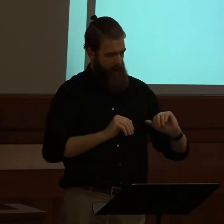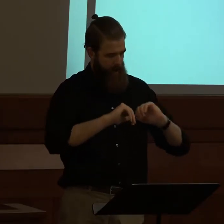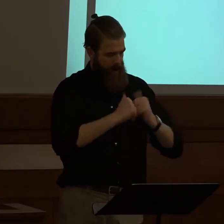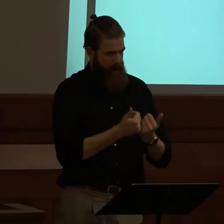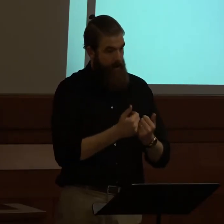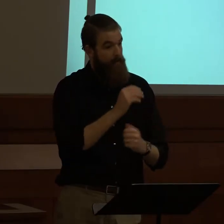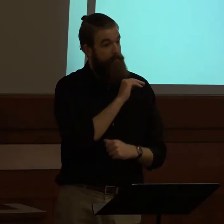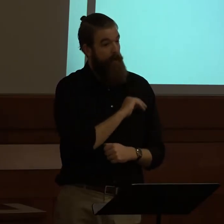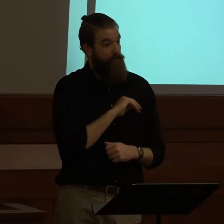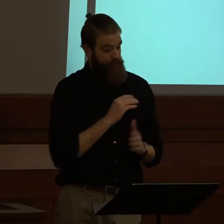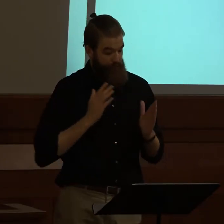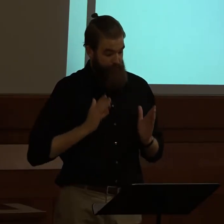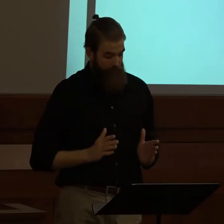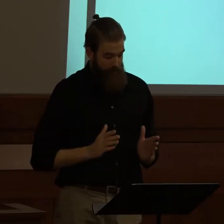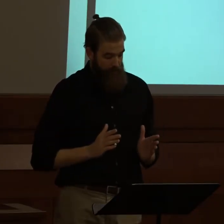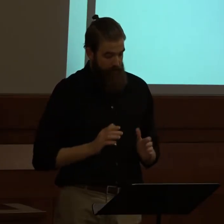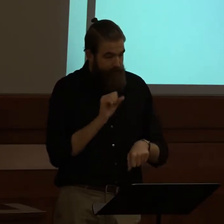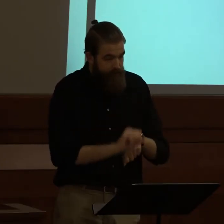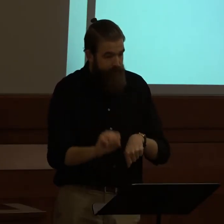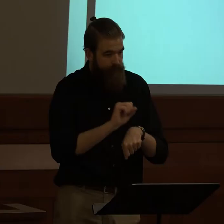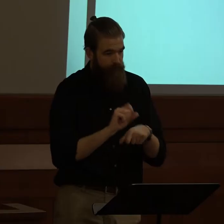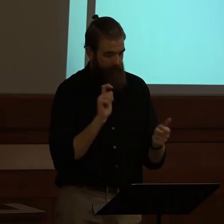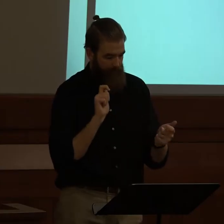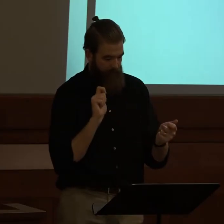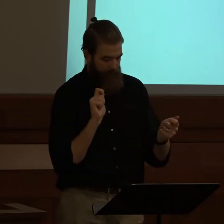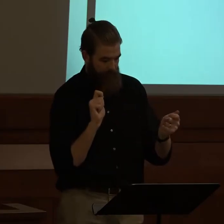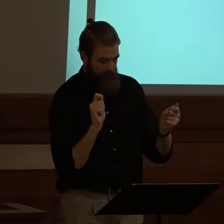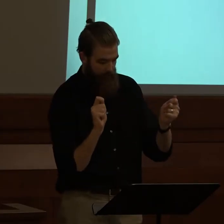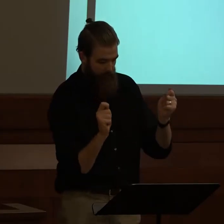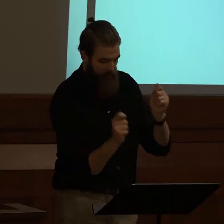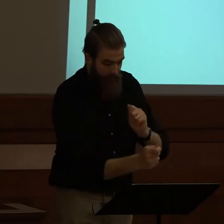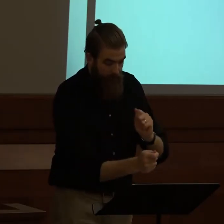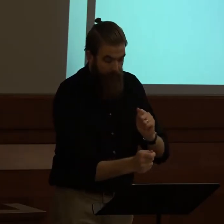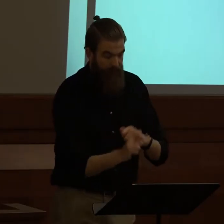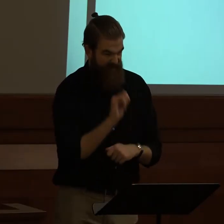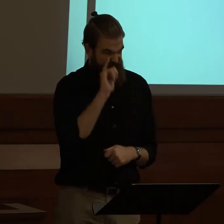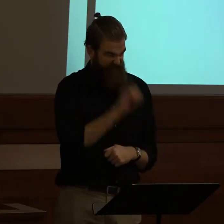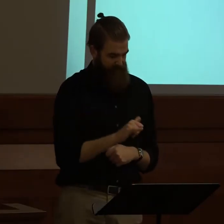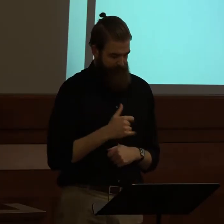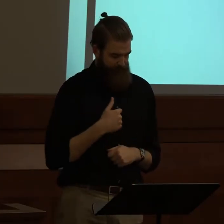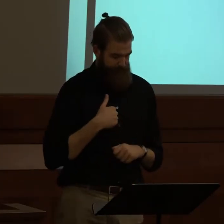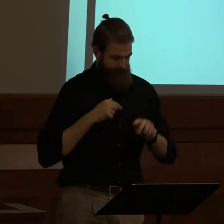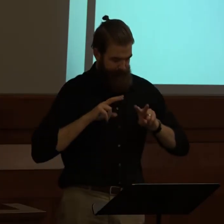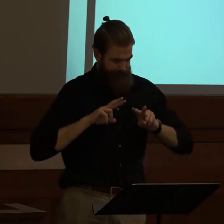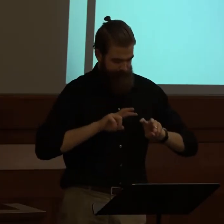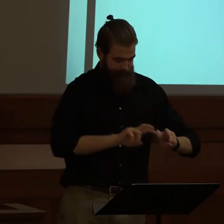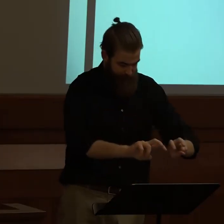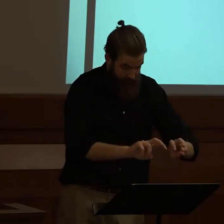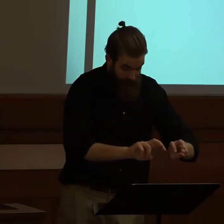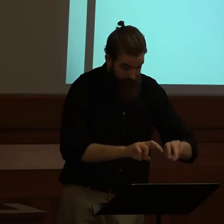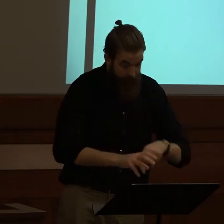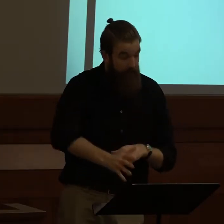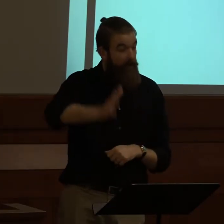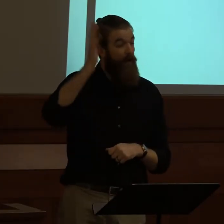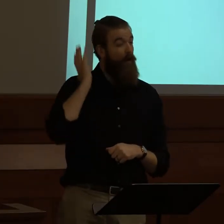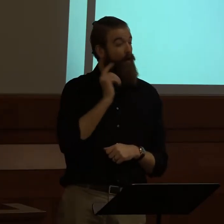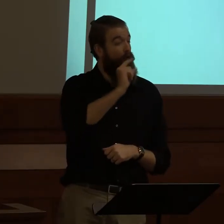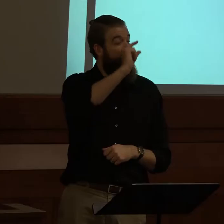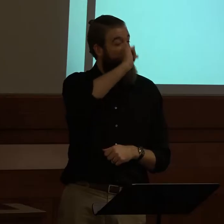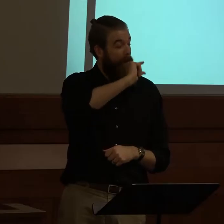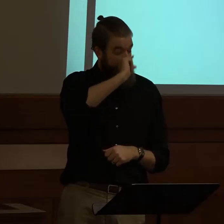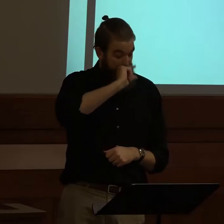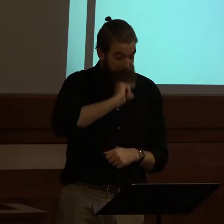people were not considered fully human. In the church, the deaf went from being a people who had never heard the